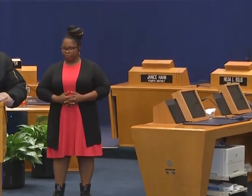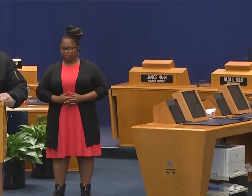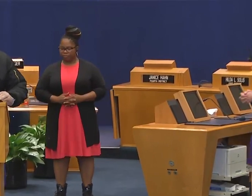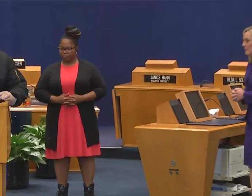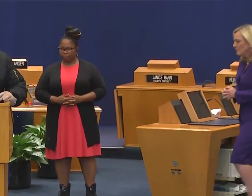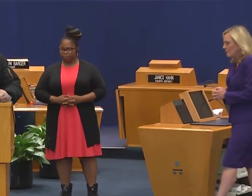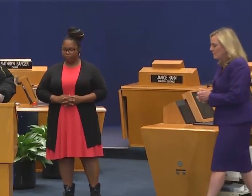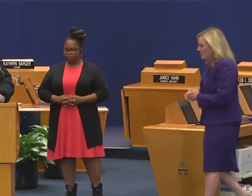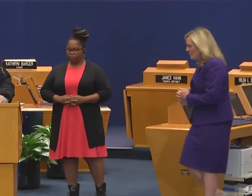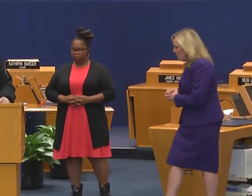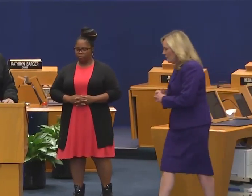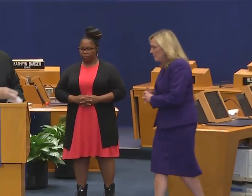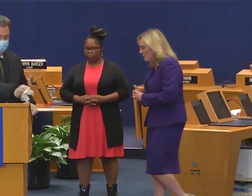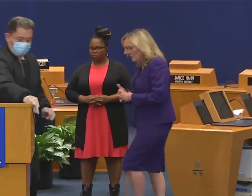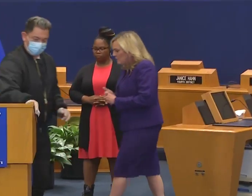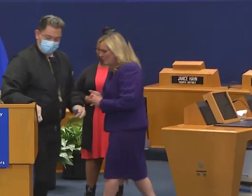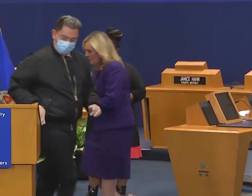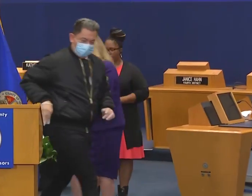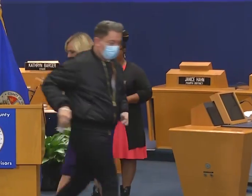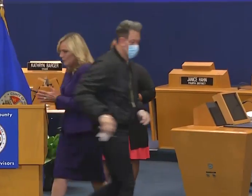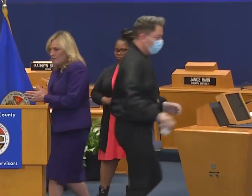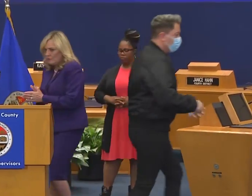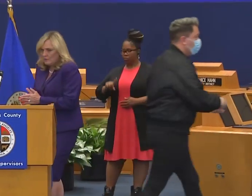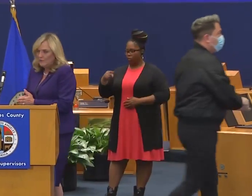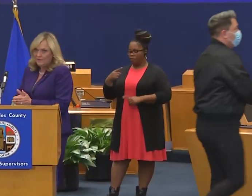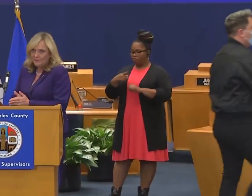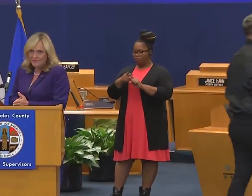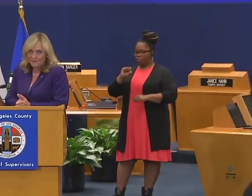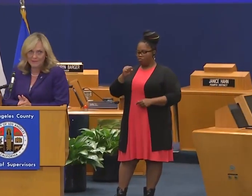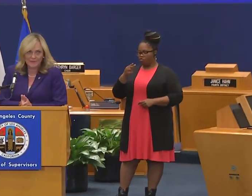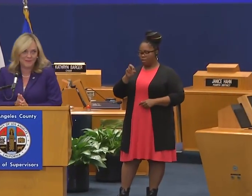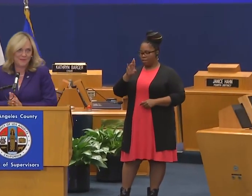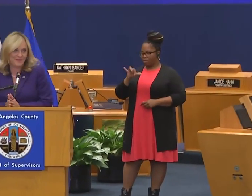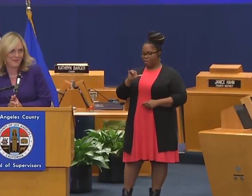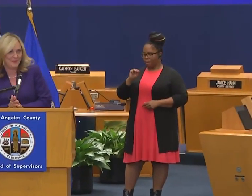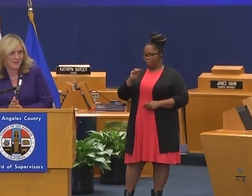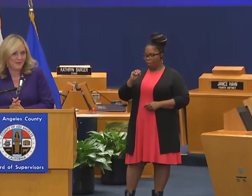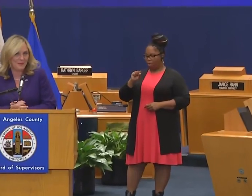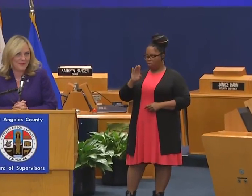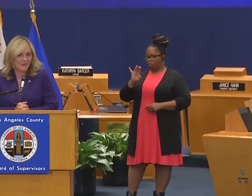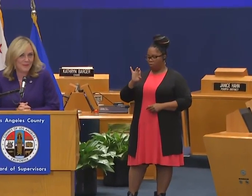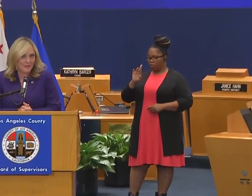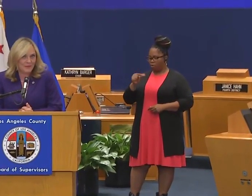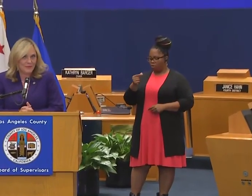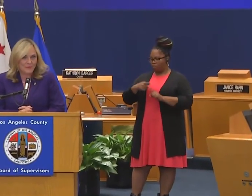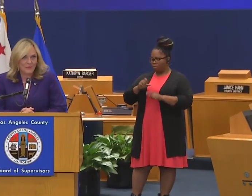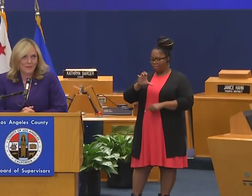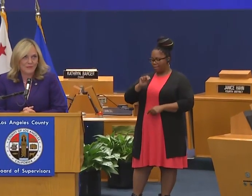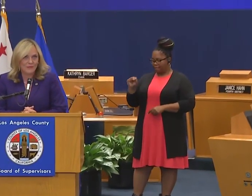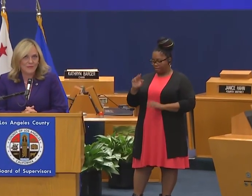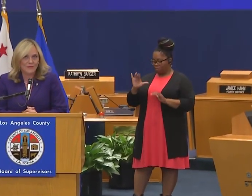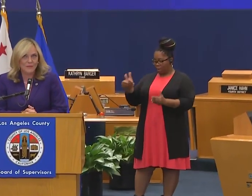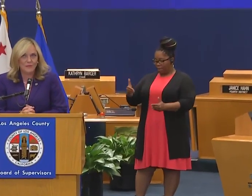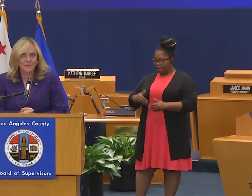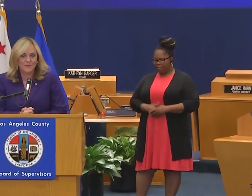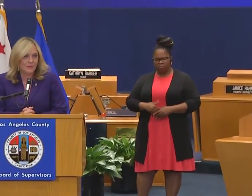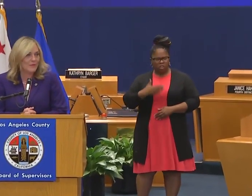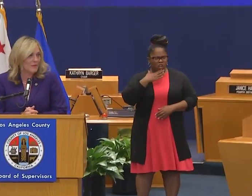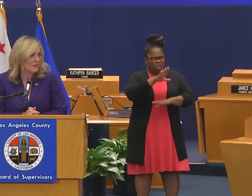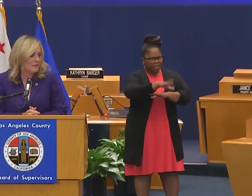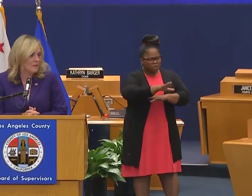Our first question is going to come from the line of Sherry Mossberg with CNN. Please go ahead. Good